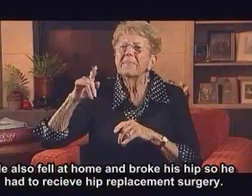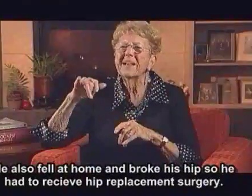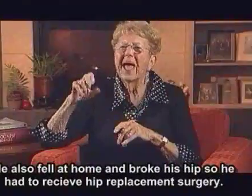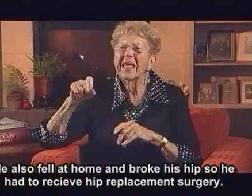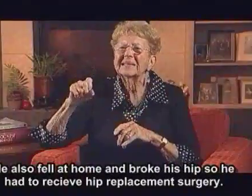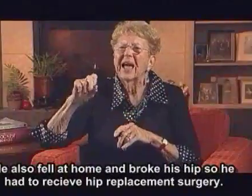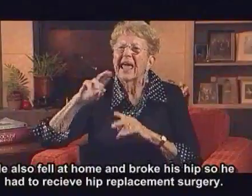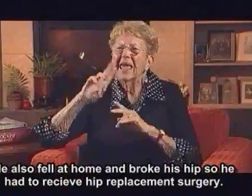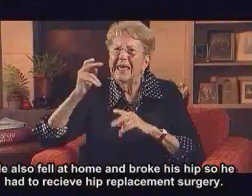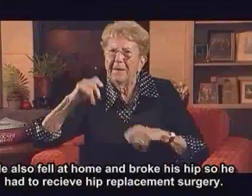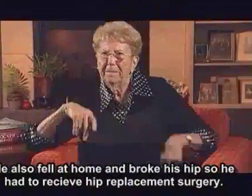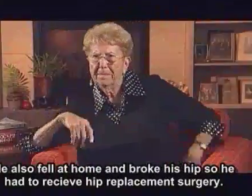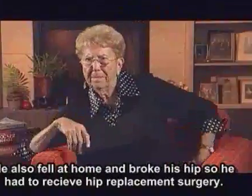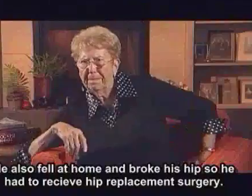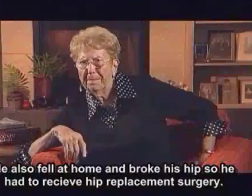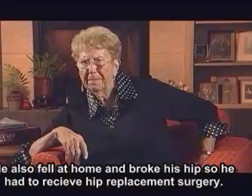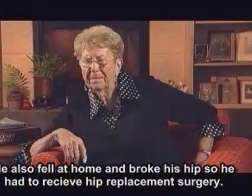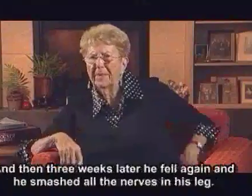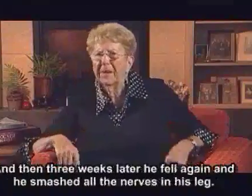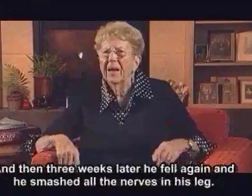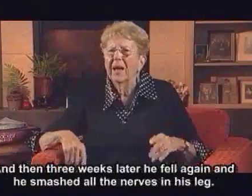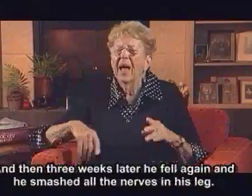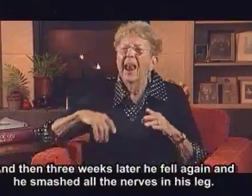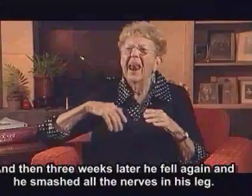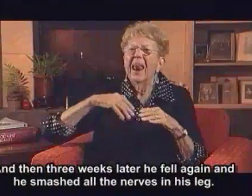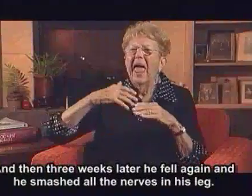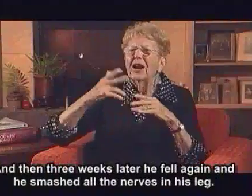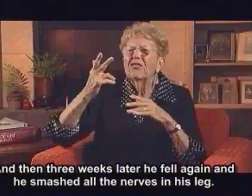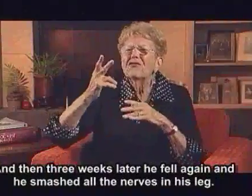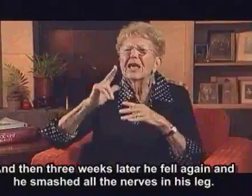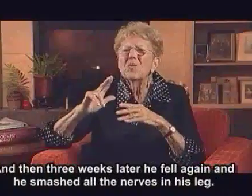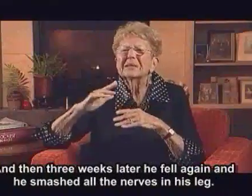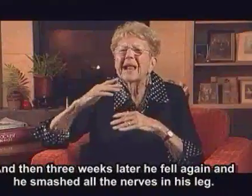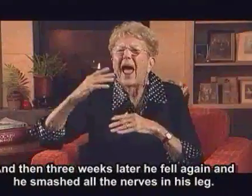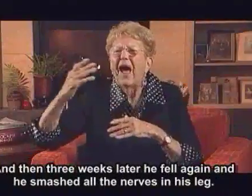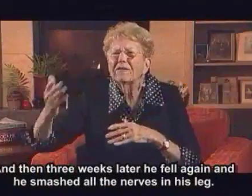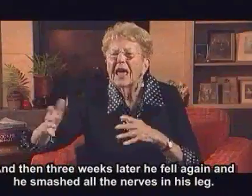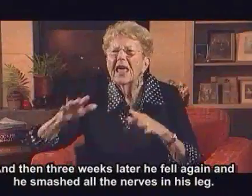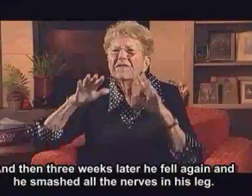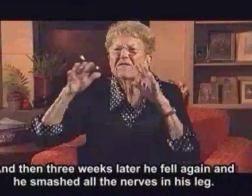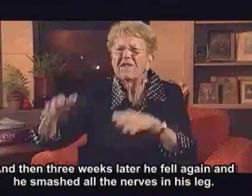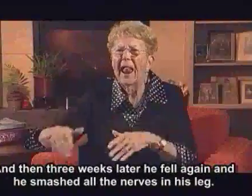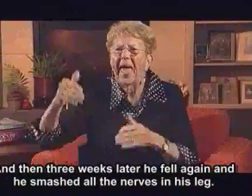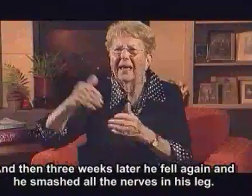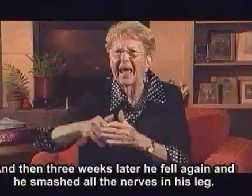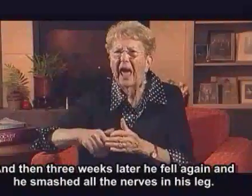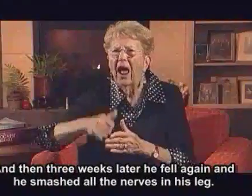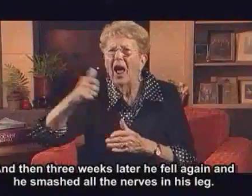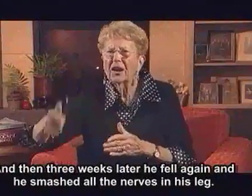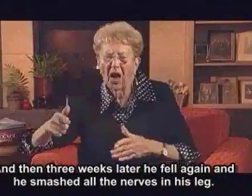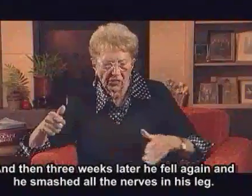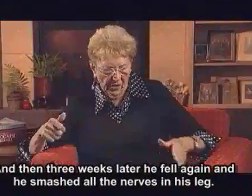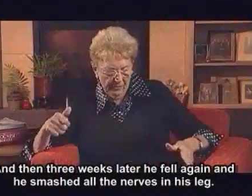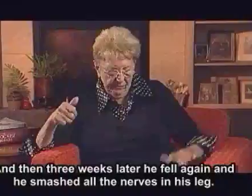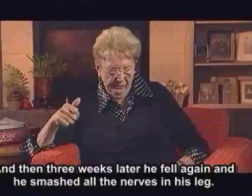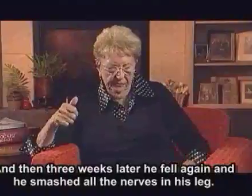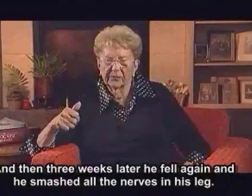so he had to receive a hip replacement surgery. And then 3 weeks after that, he fell again,